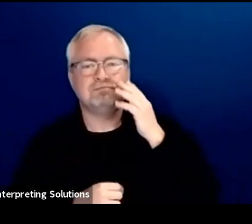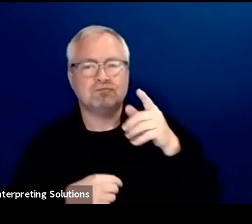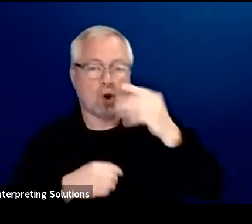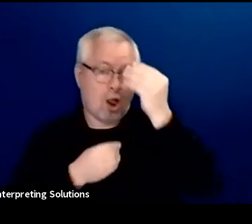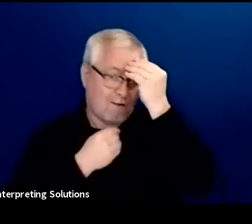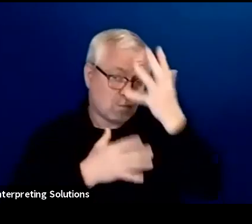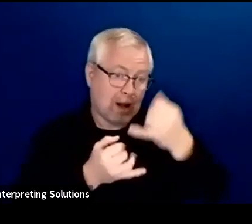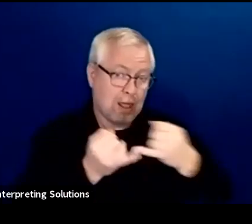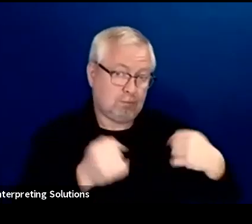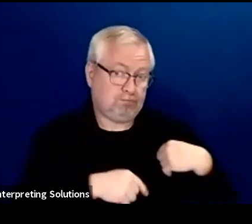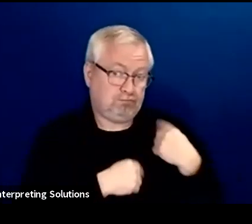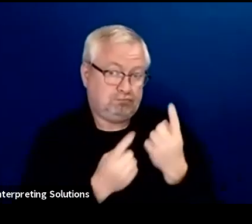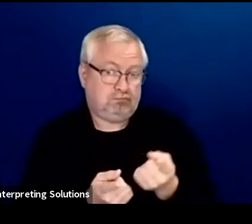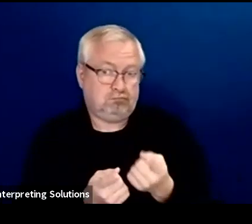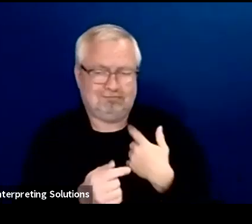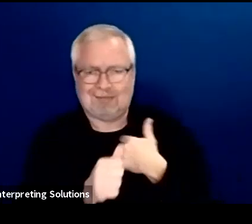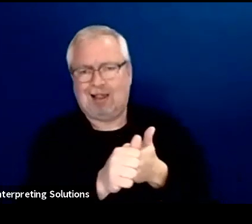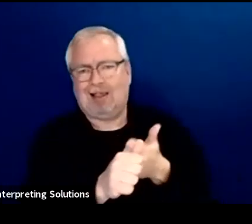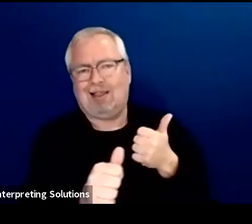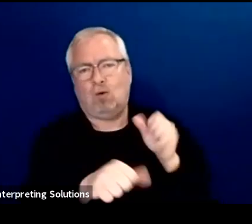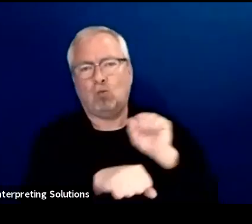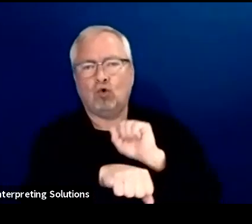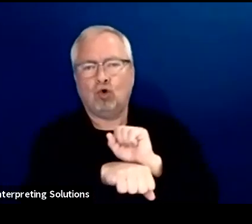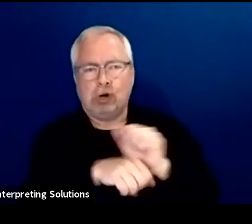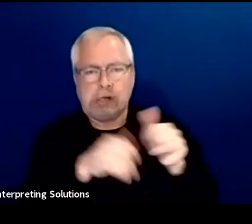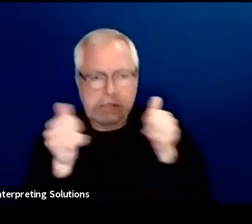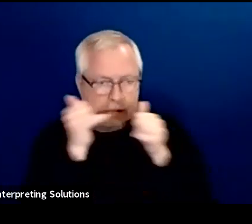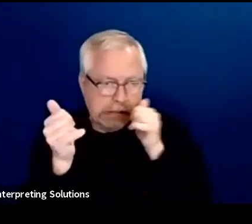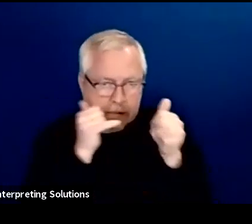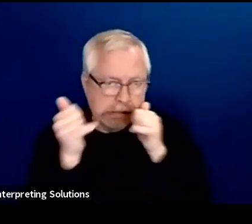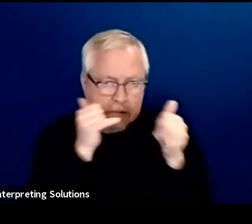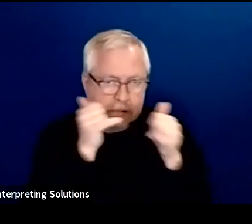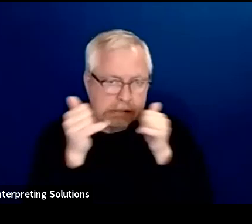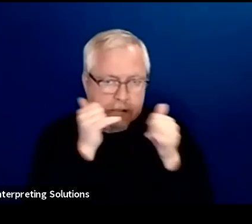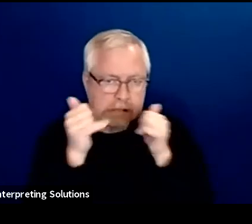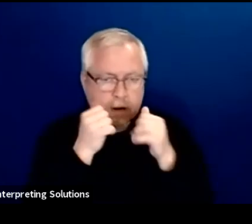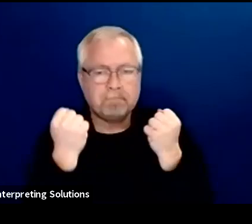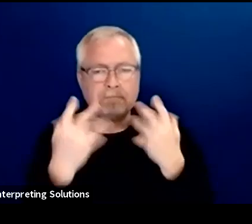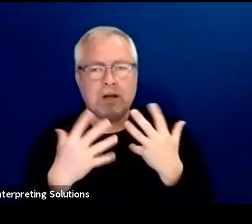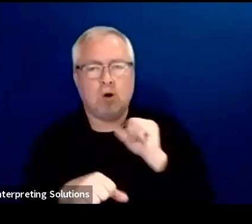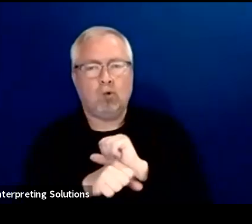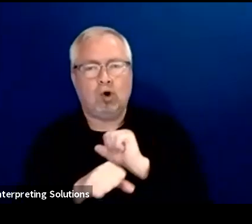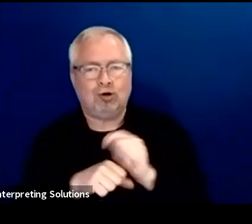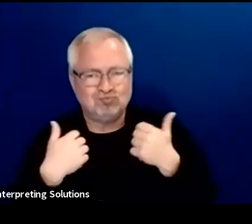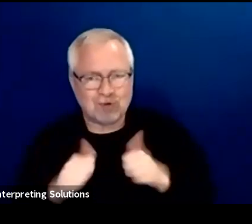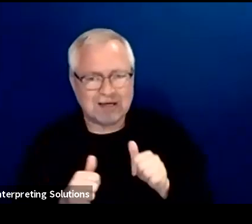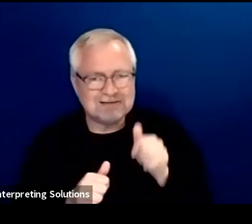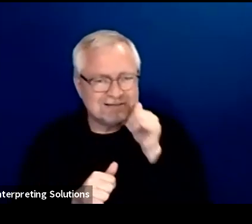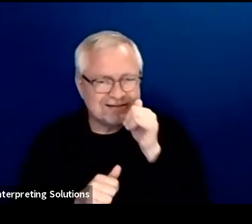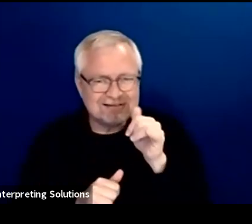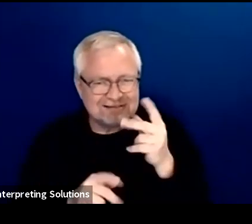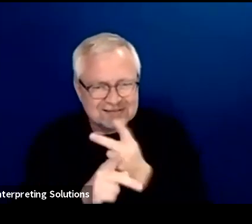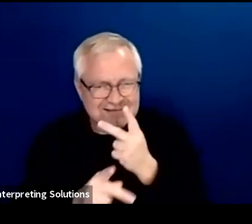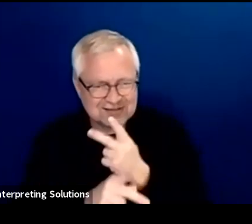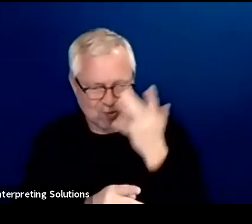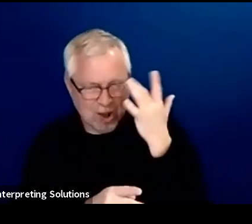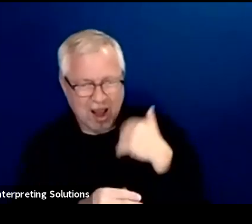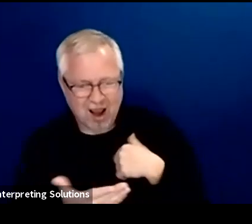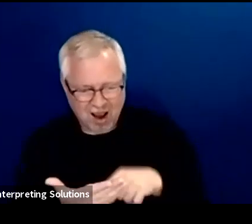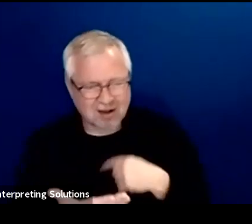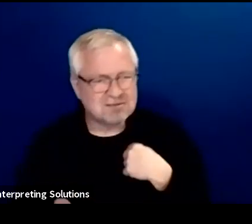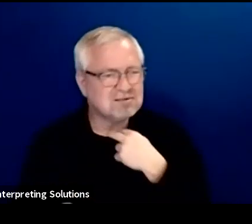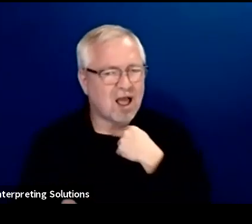packed with these workers who are dialing in, these 45,000 workers who are dialing in to try to figure out why they're stuck in the application queue. By clearing some of that out, we hope